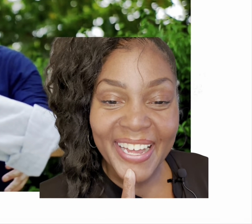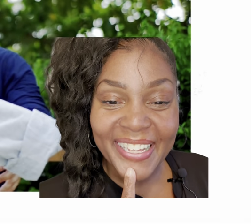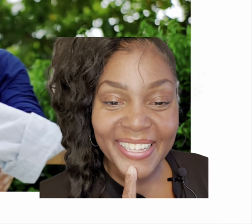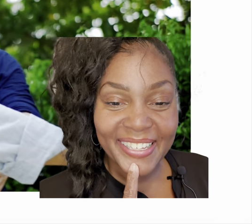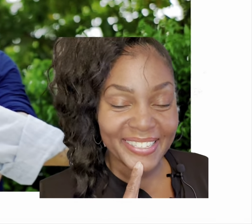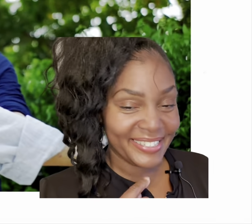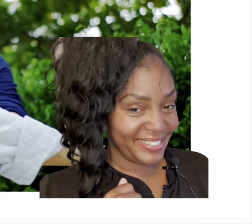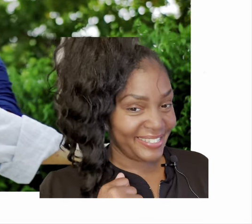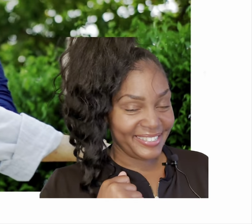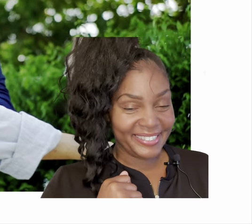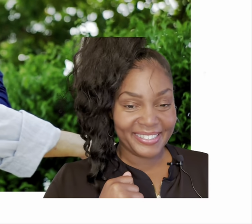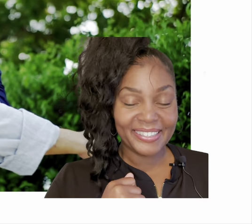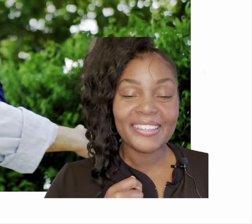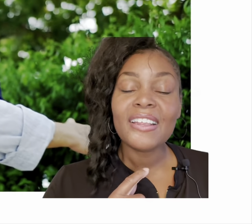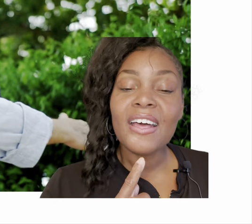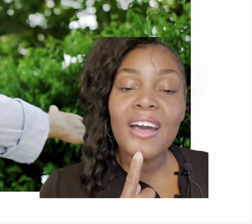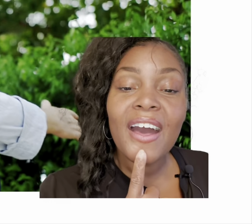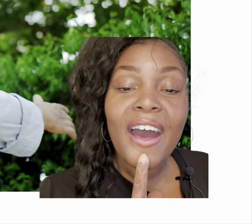Hug.